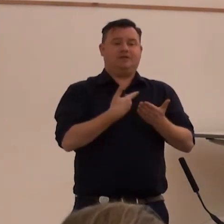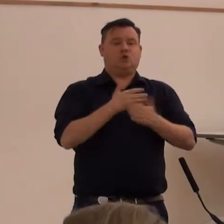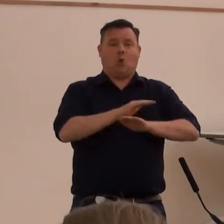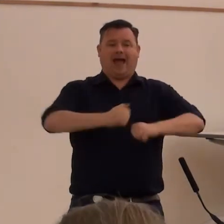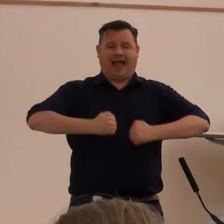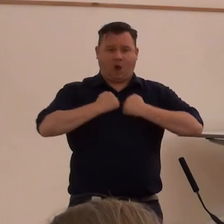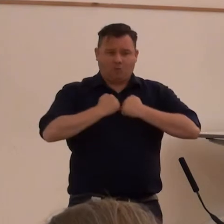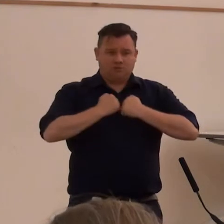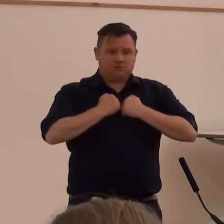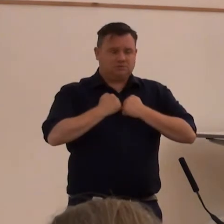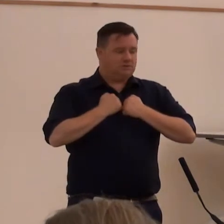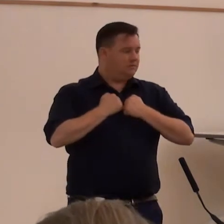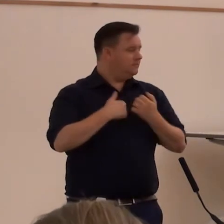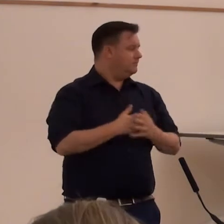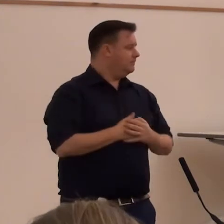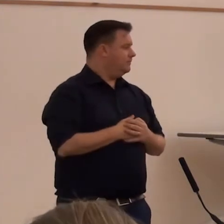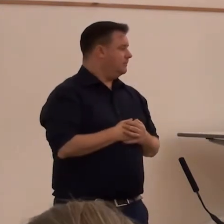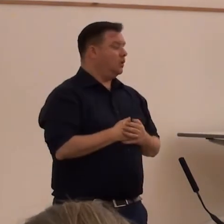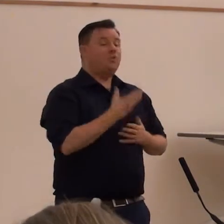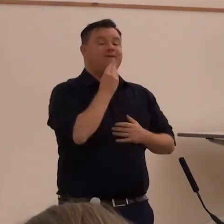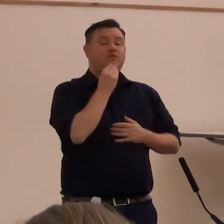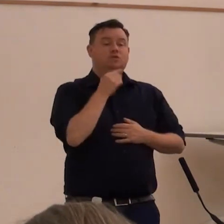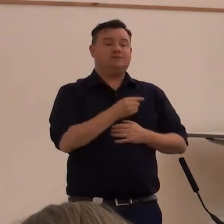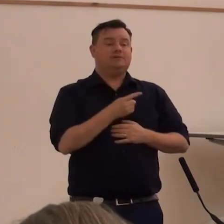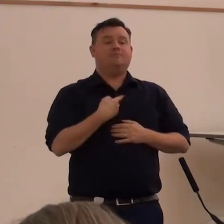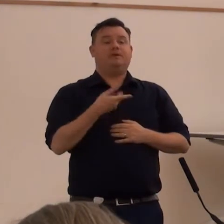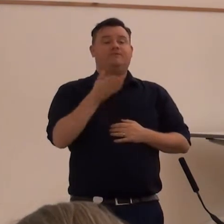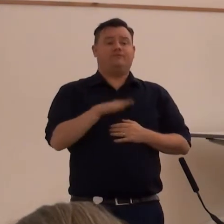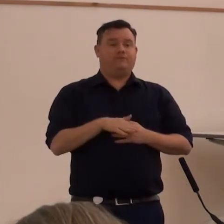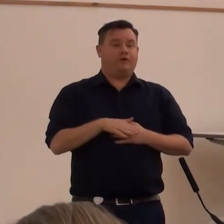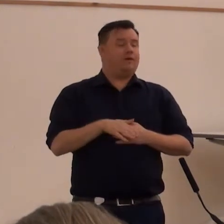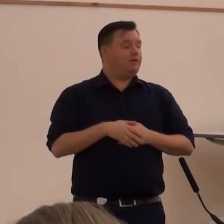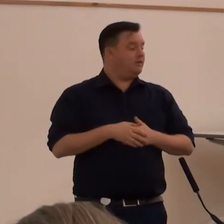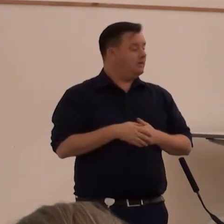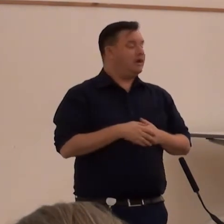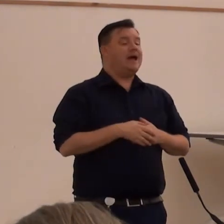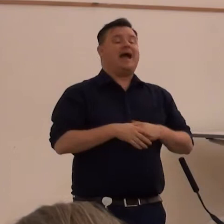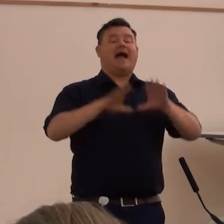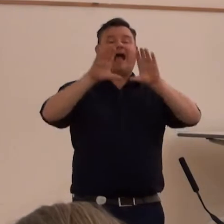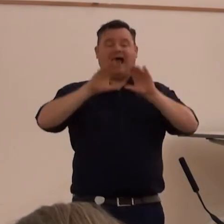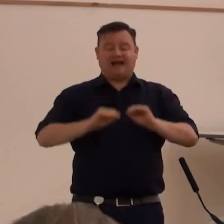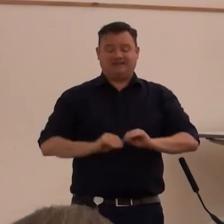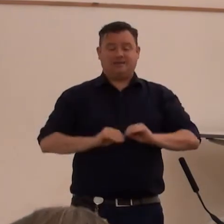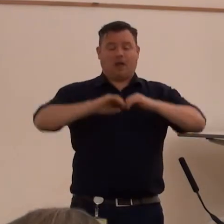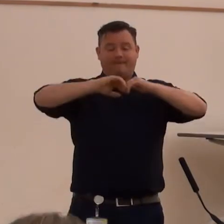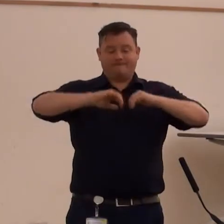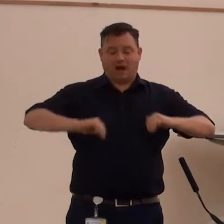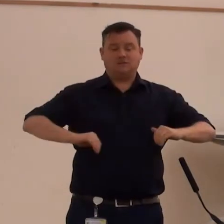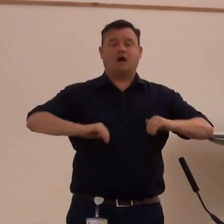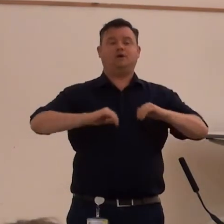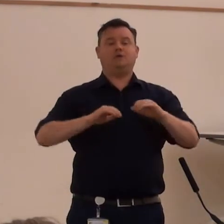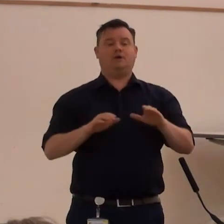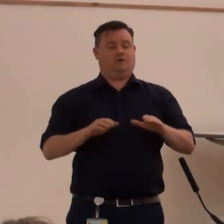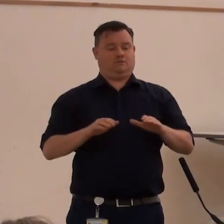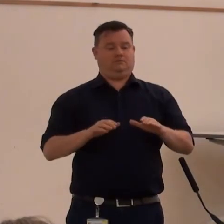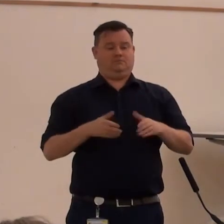ours. We have used it, but actually it comes from the anti-apartheid movement in South Africa,